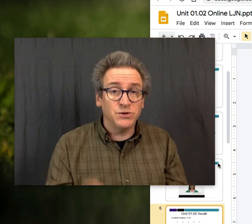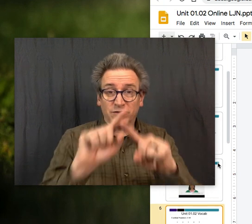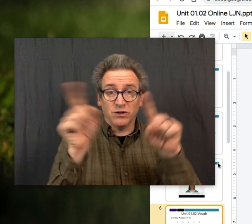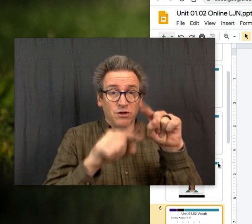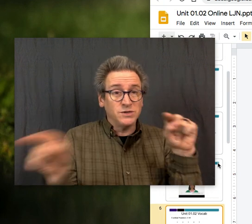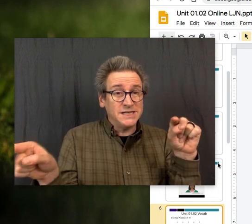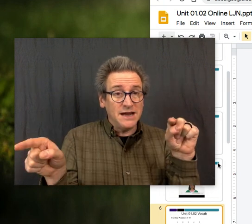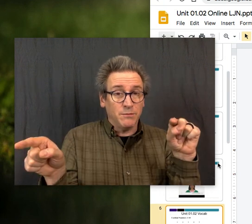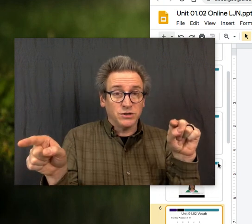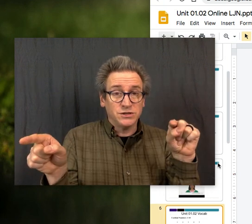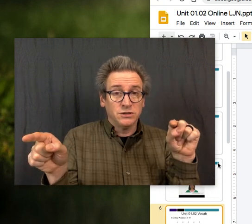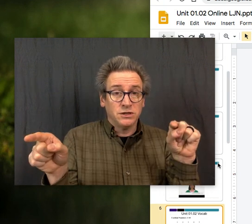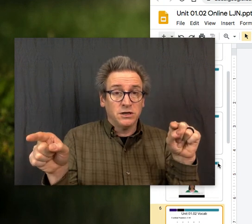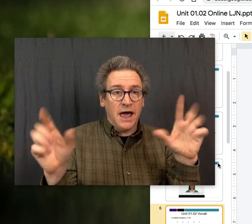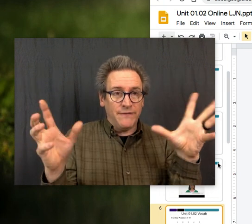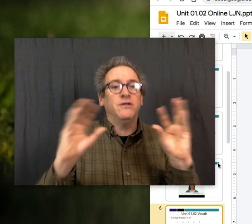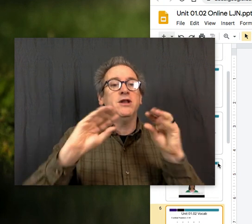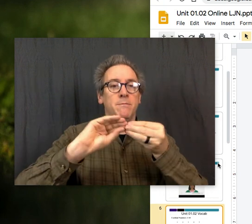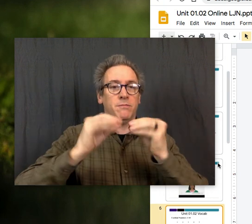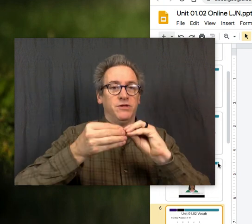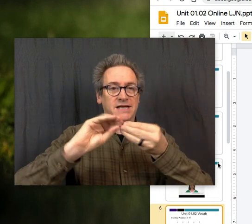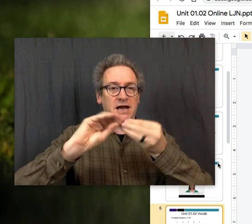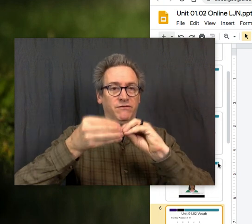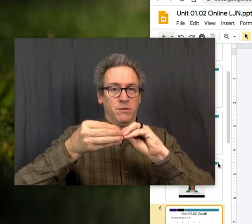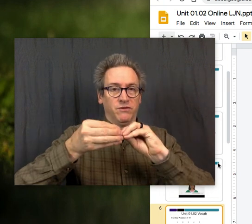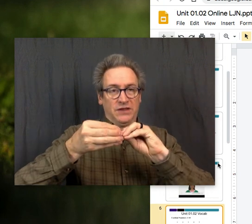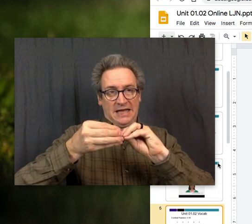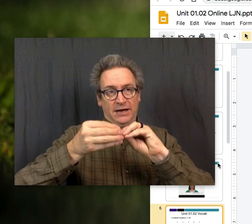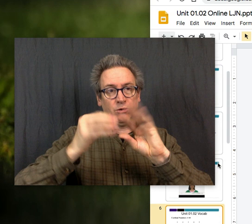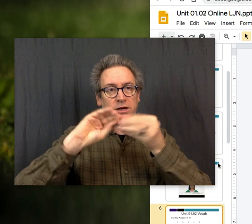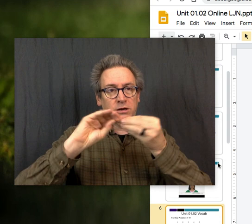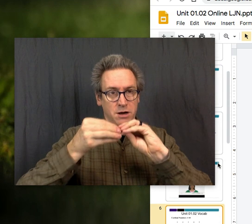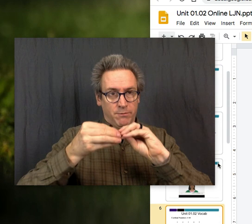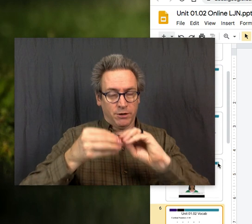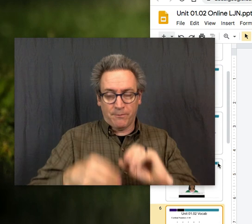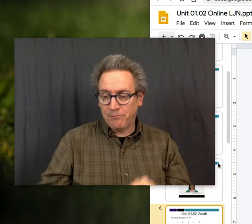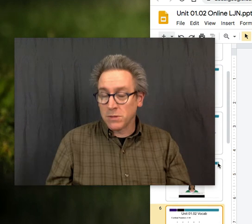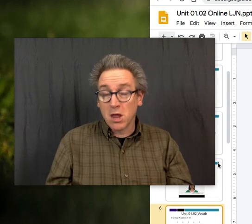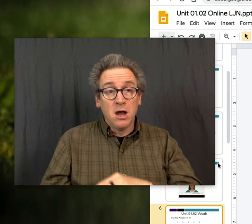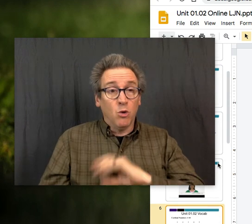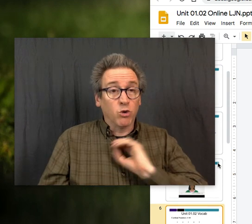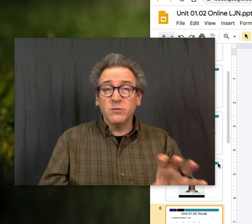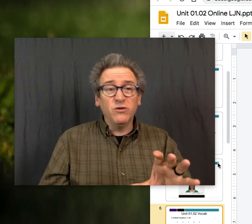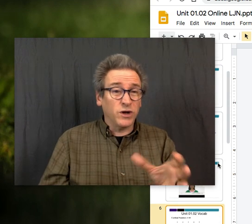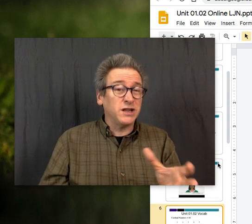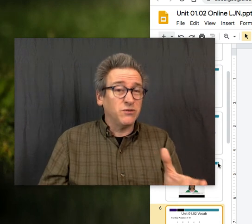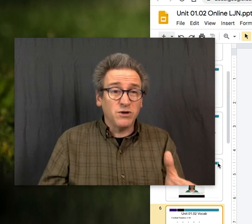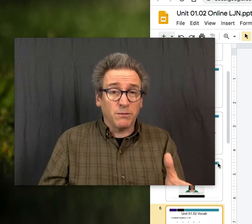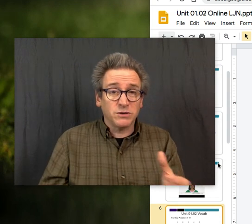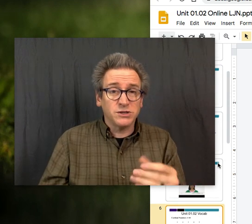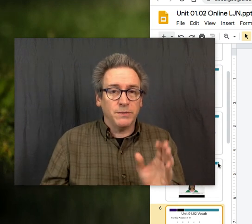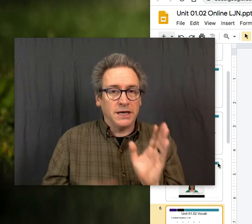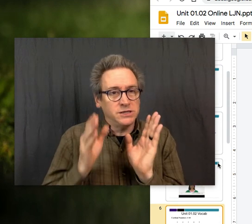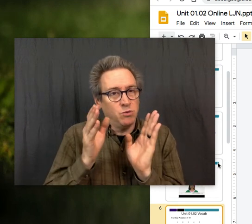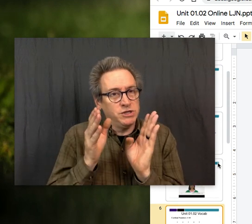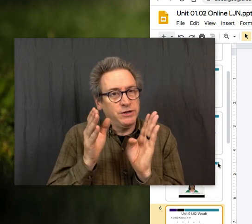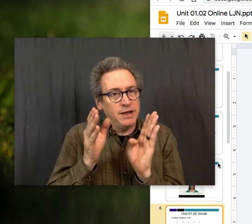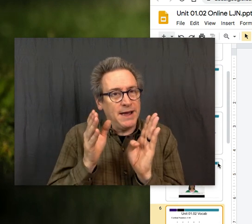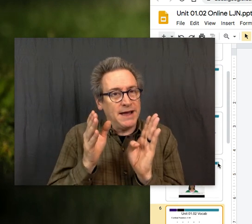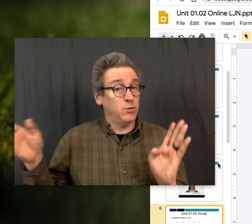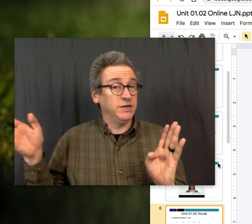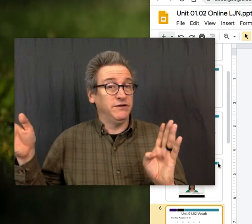So we have to learn those 10 numbers, and then the sign for number, for the category number. We're going to move quickly through numbers, because